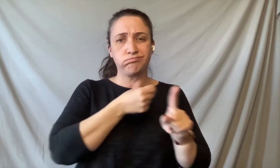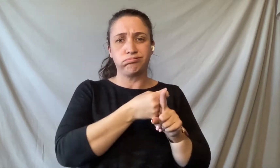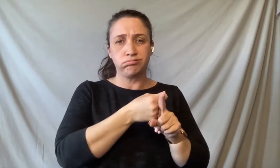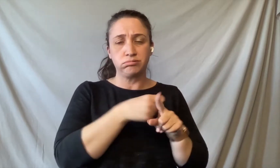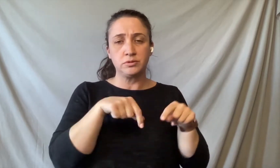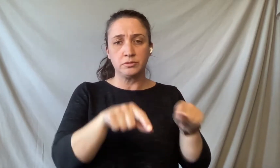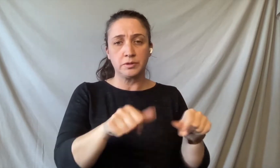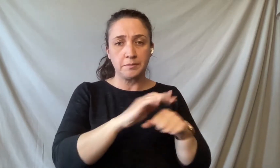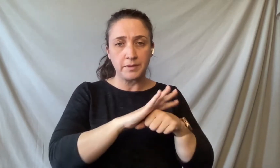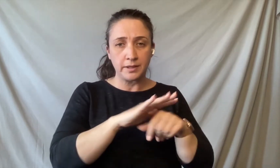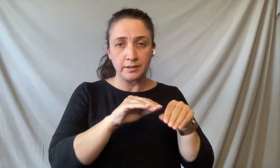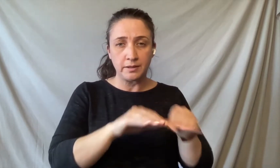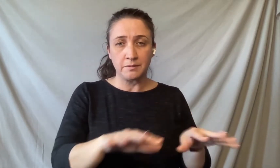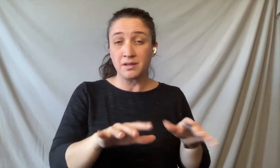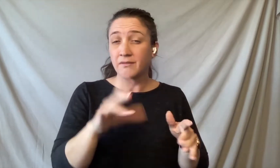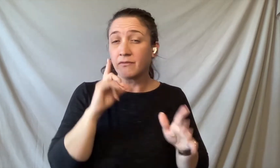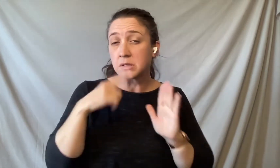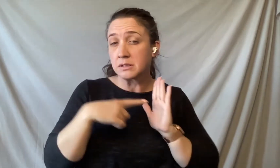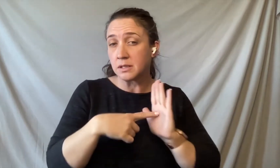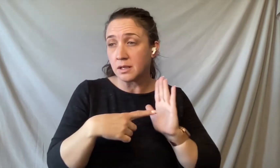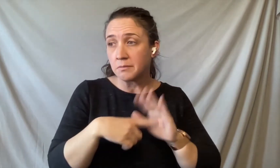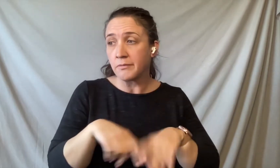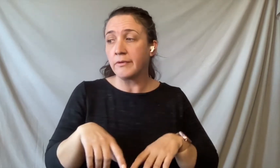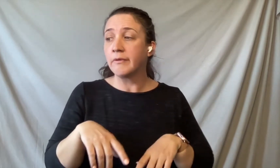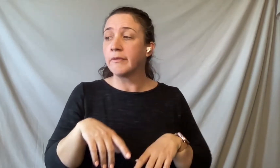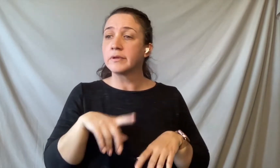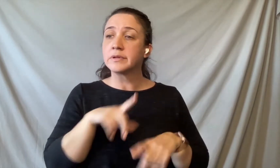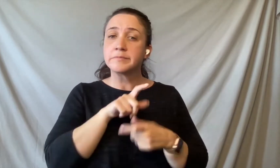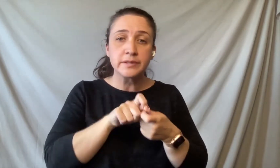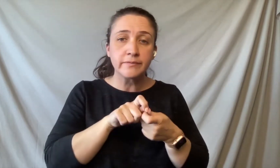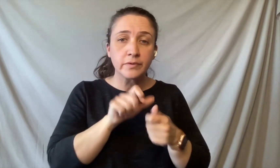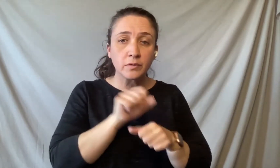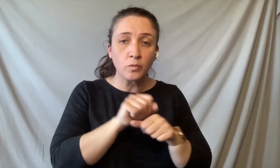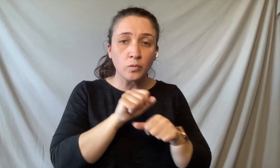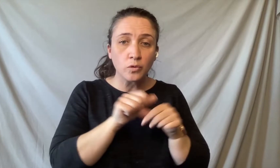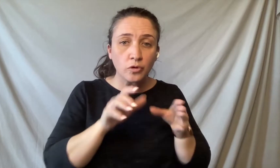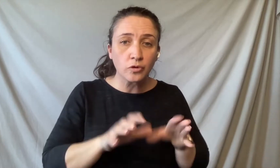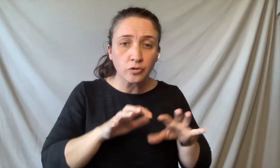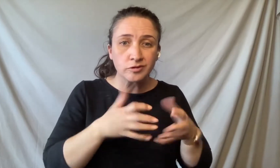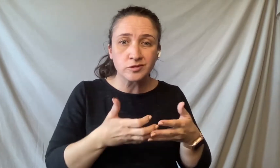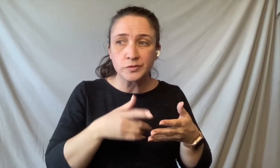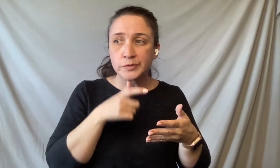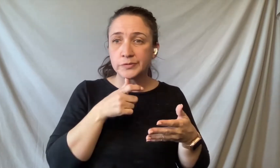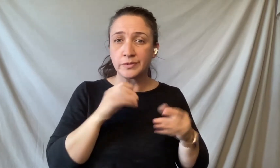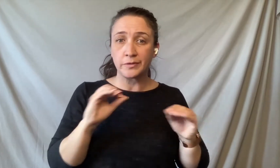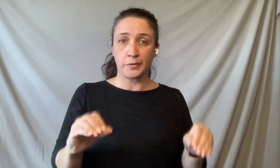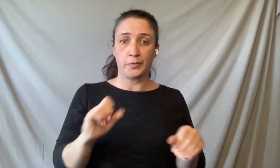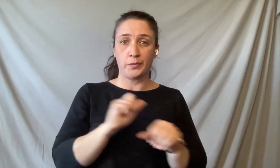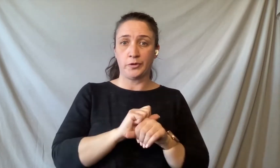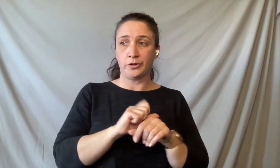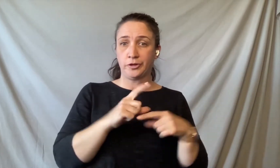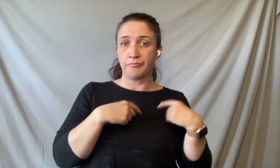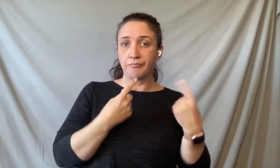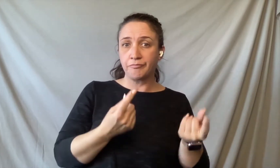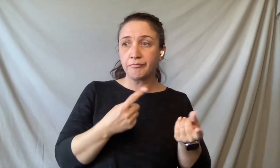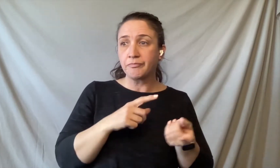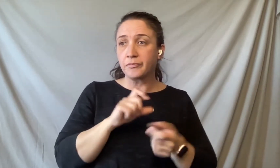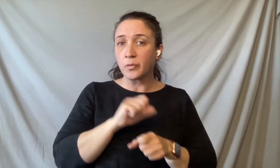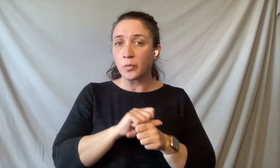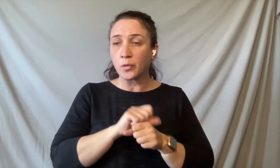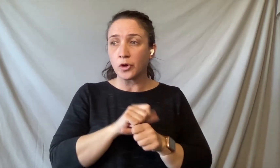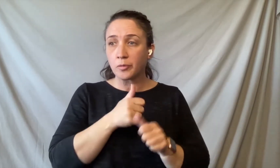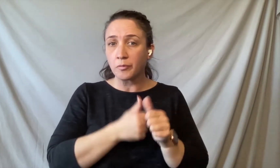as, you know, certain kind of workers that, you know, hourly rate workers or